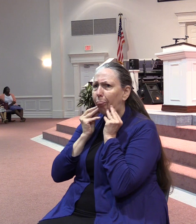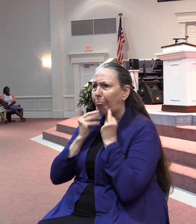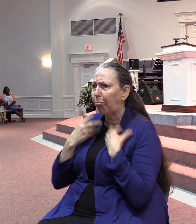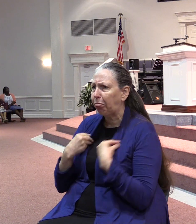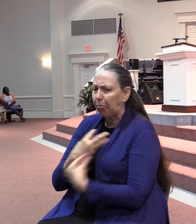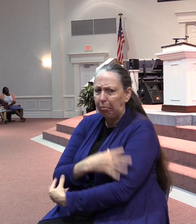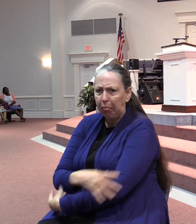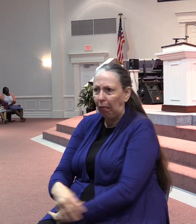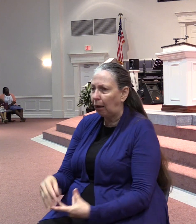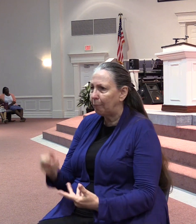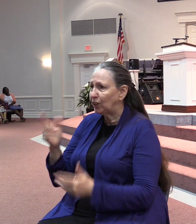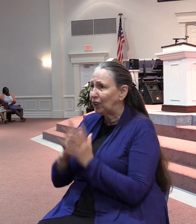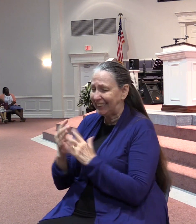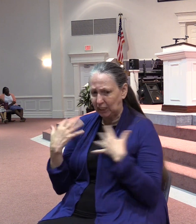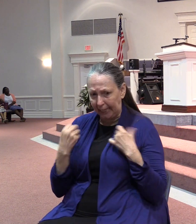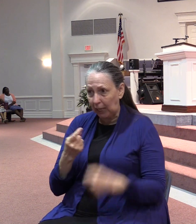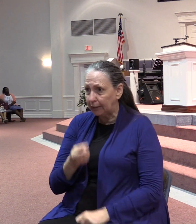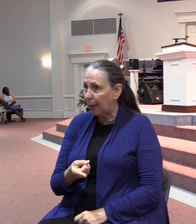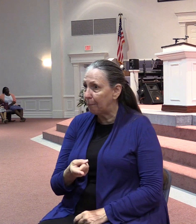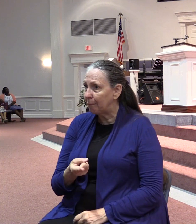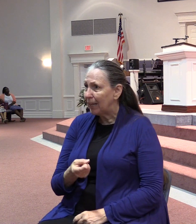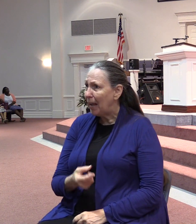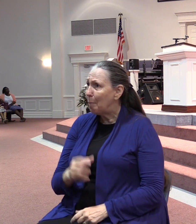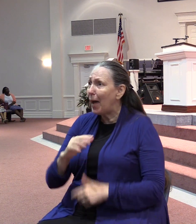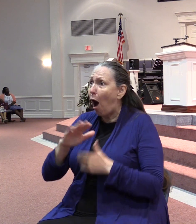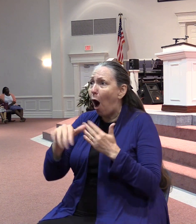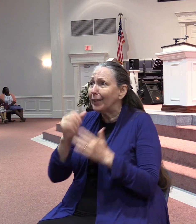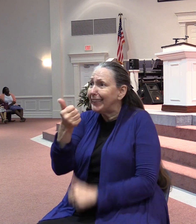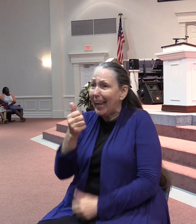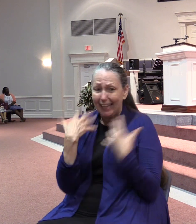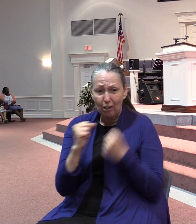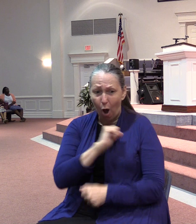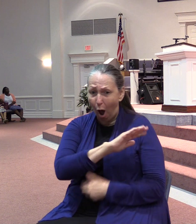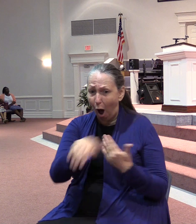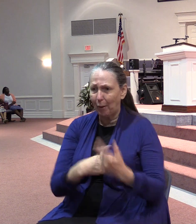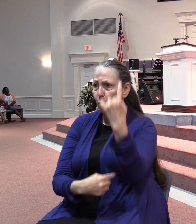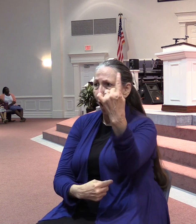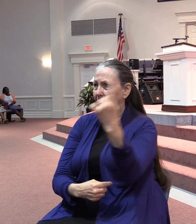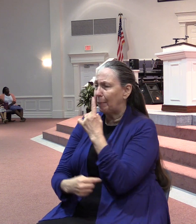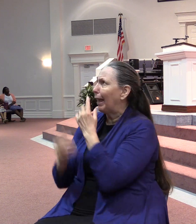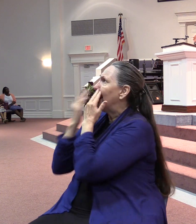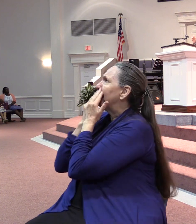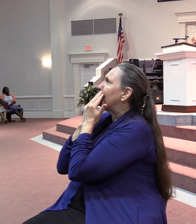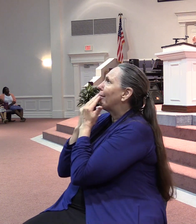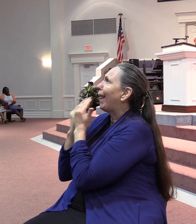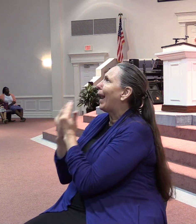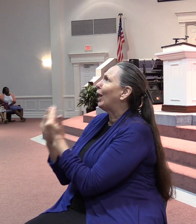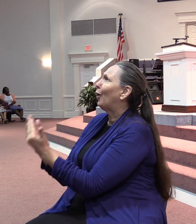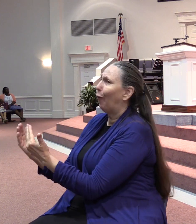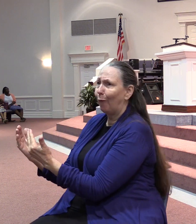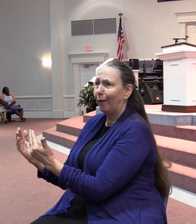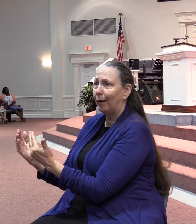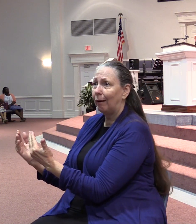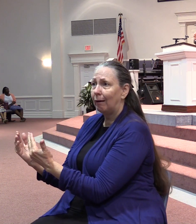this Samaritan whole because he wanted those people to know, "I have a desire to